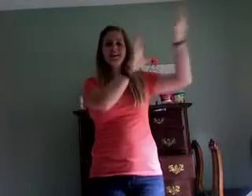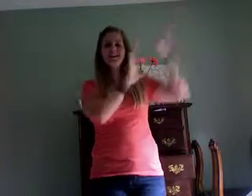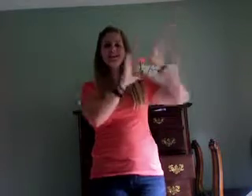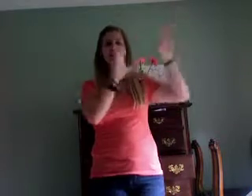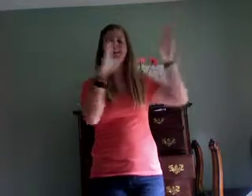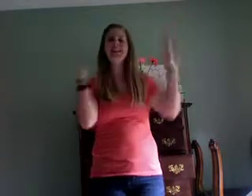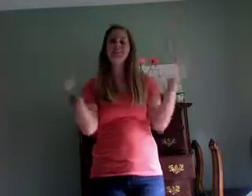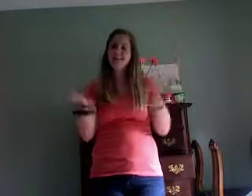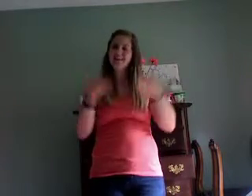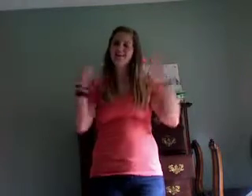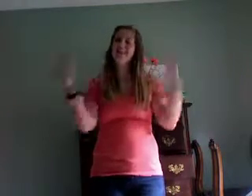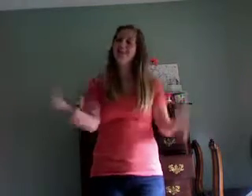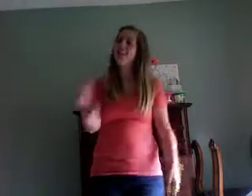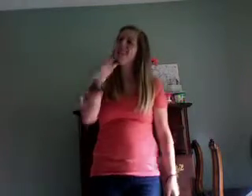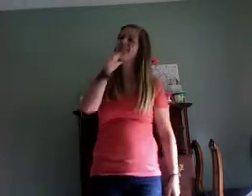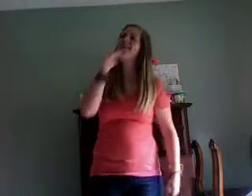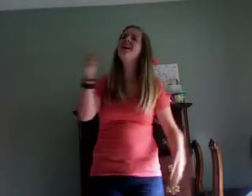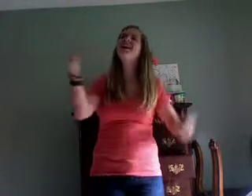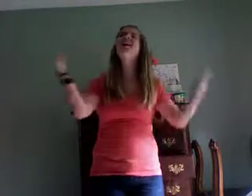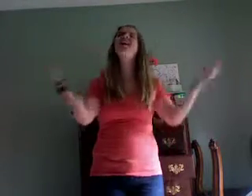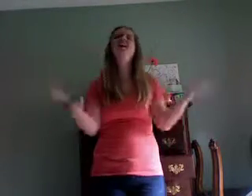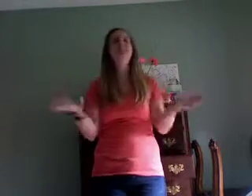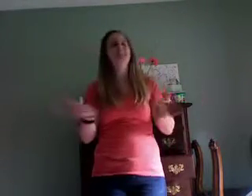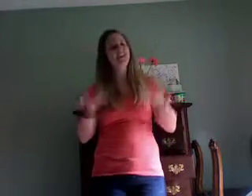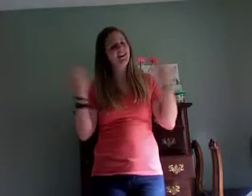he's not here, he's not here.